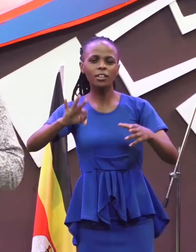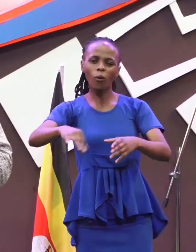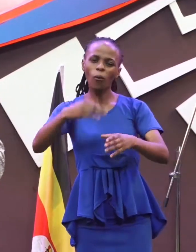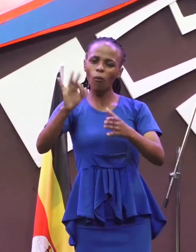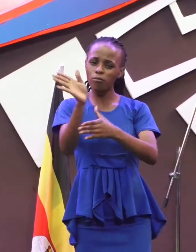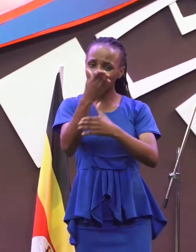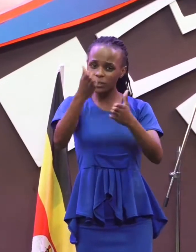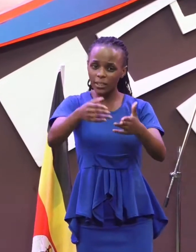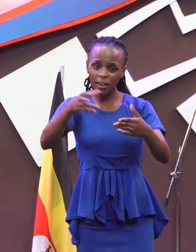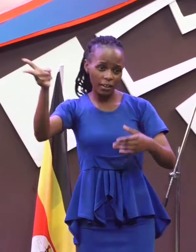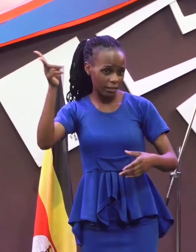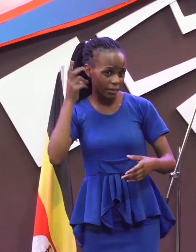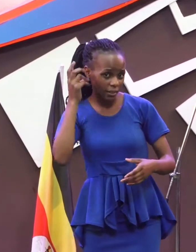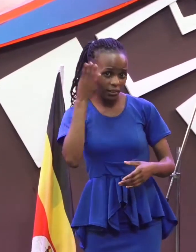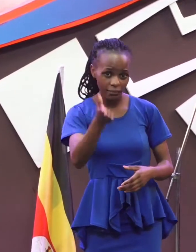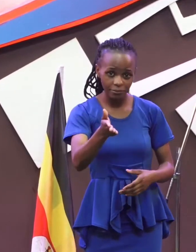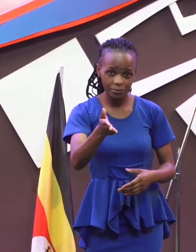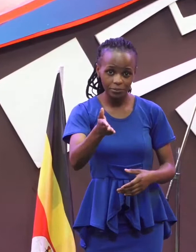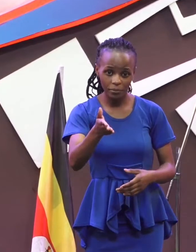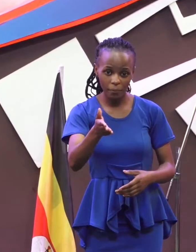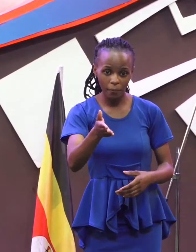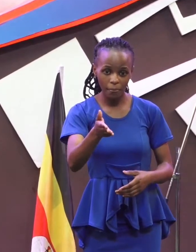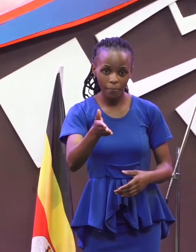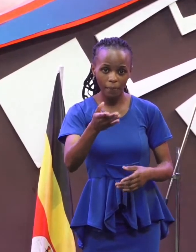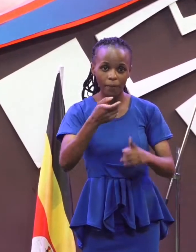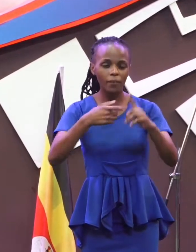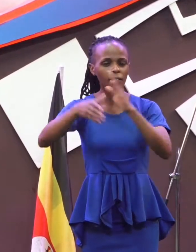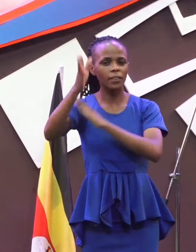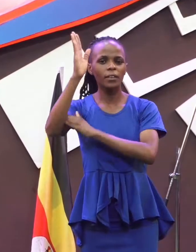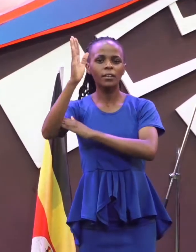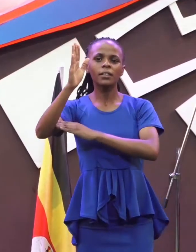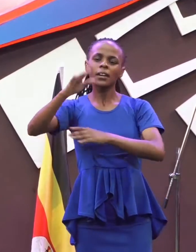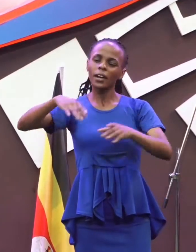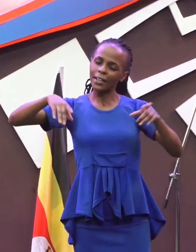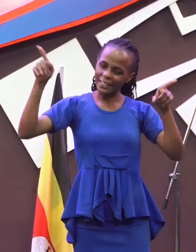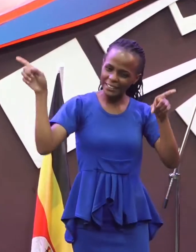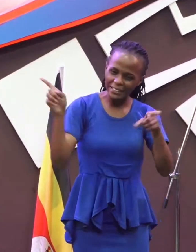said, after the initiator of this house heard from God,